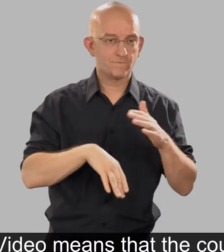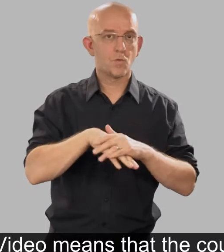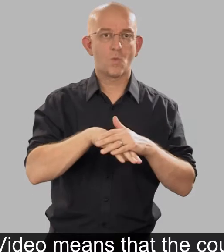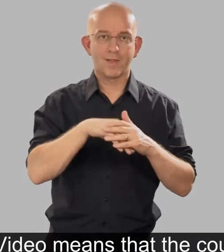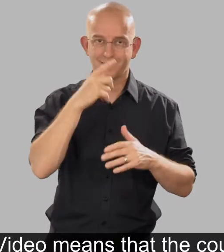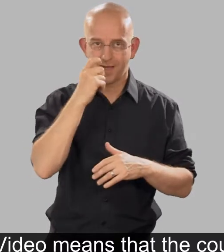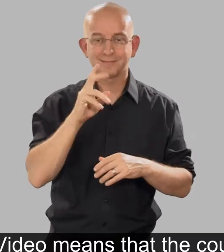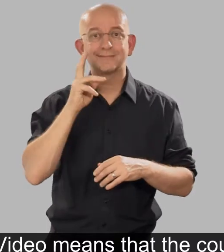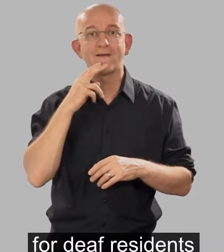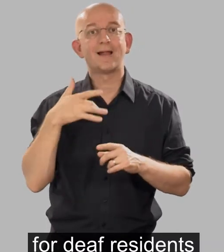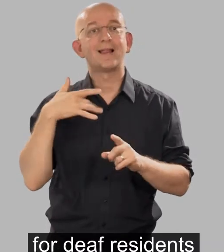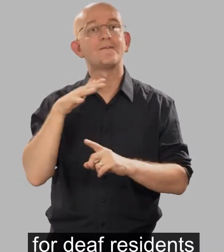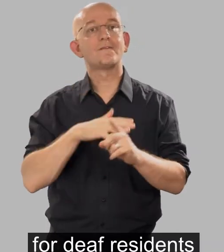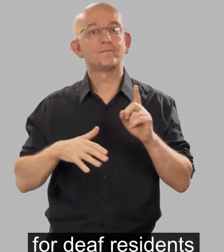who cannot use the phone.